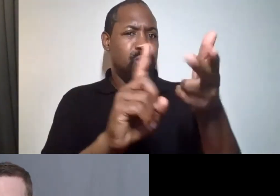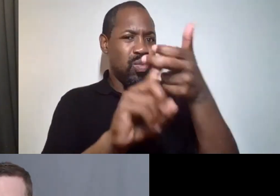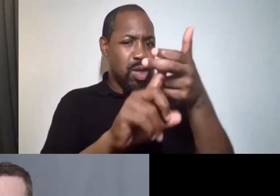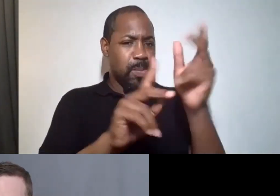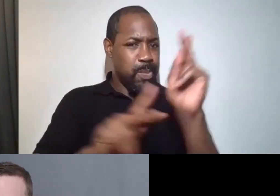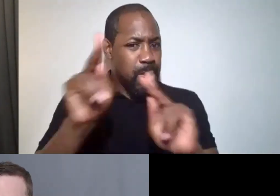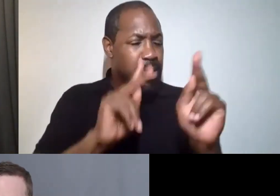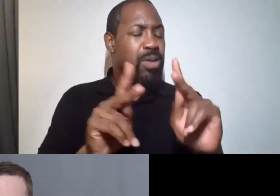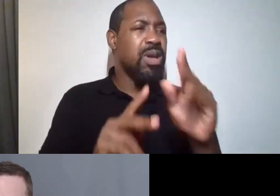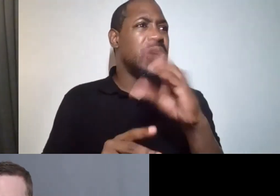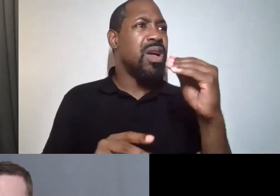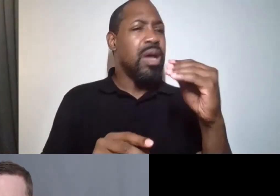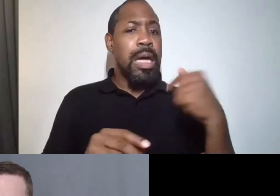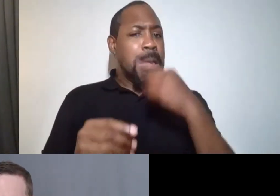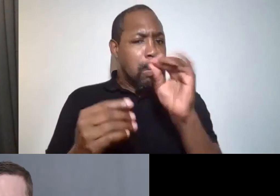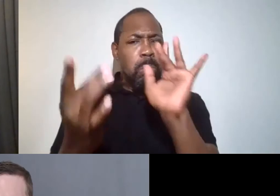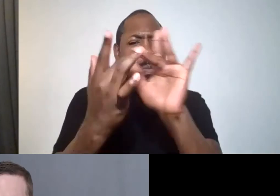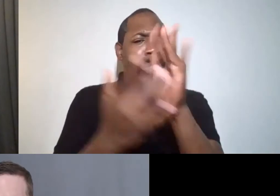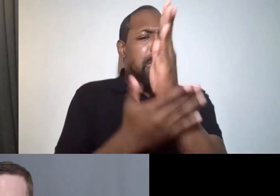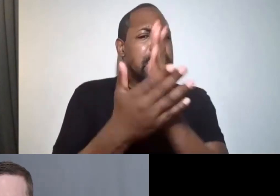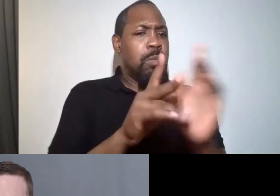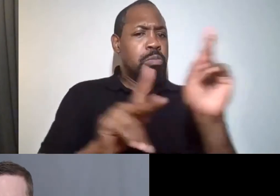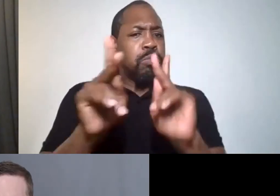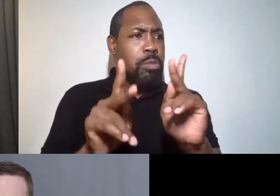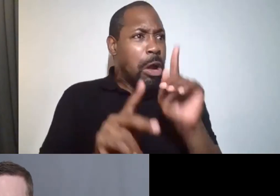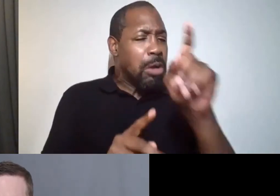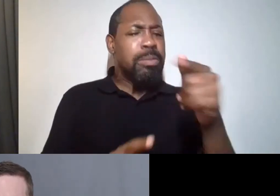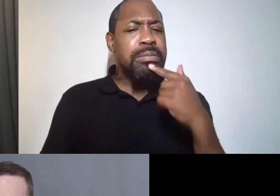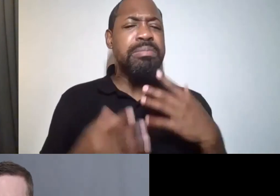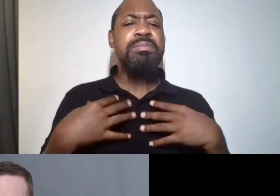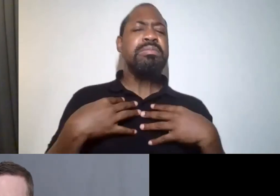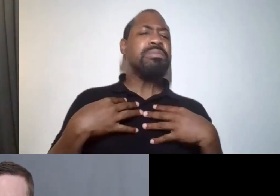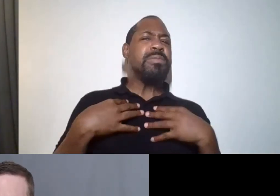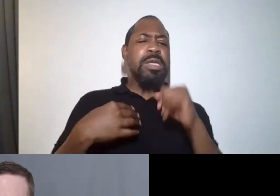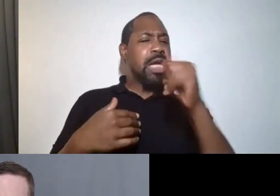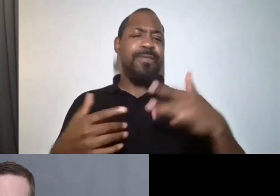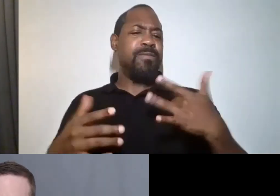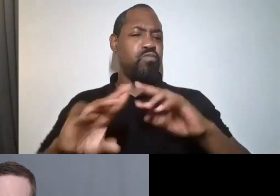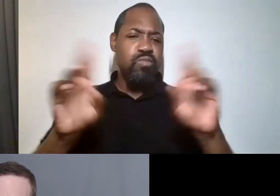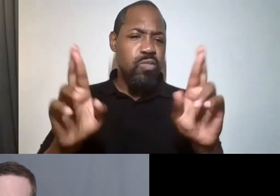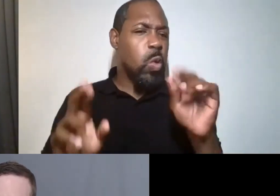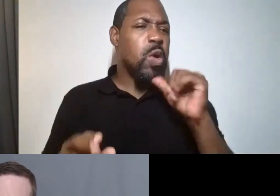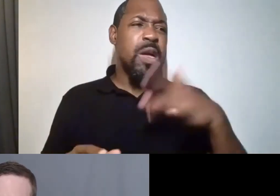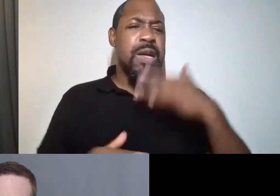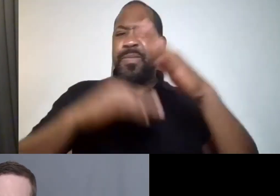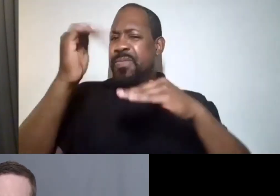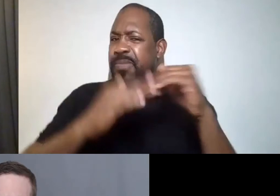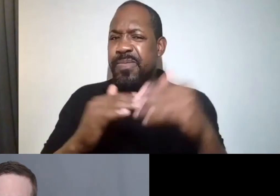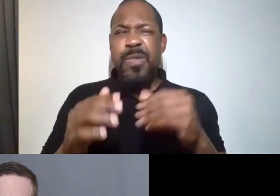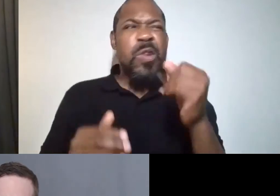it is difficult to recruit people for these slots. I have reached out to people and they're not willing. They're not ready or